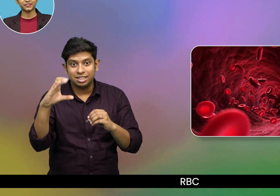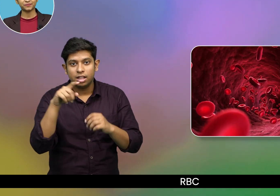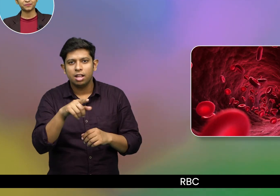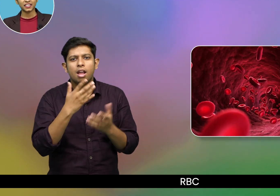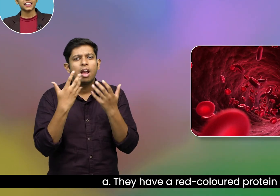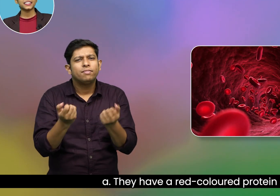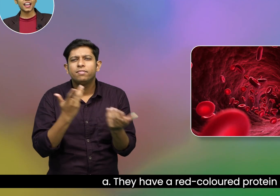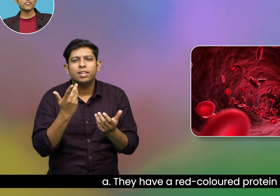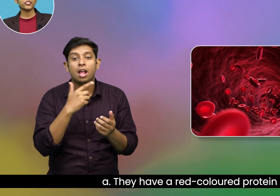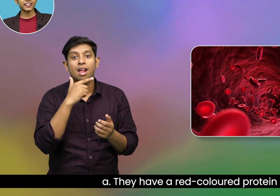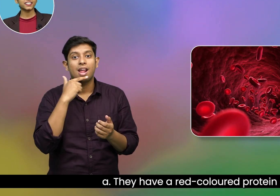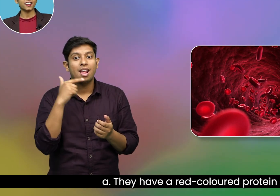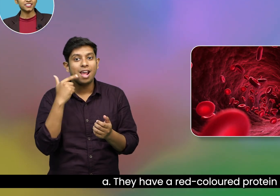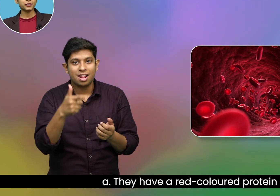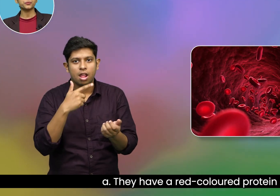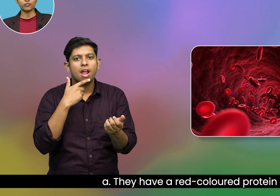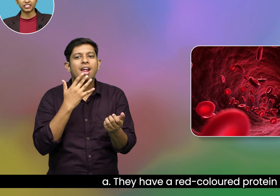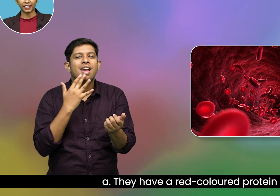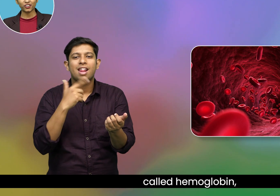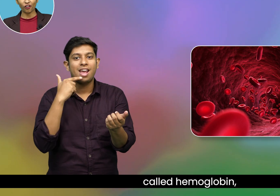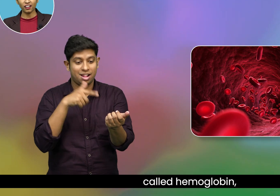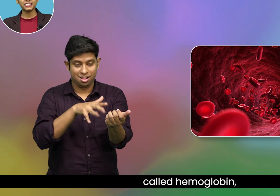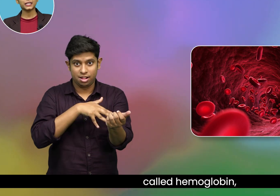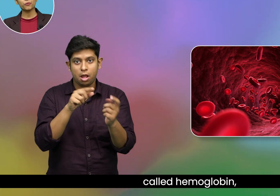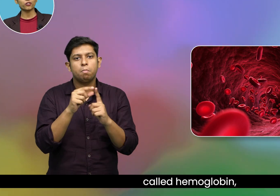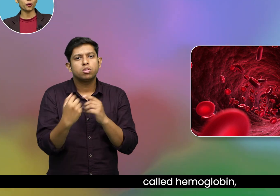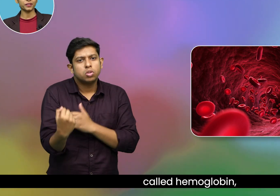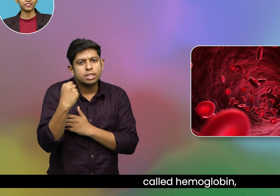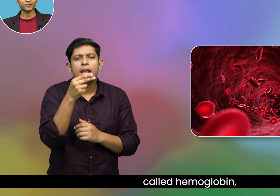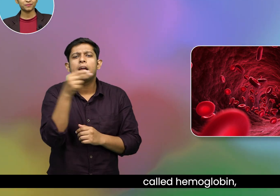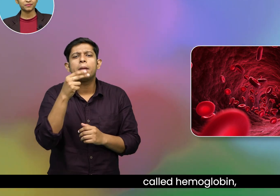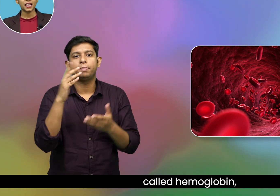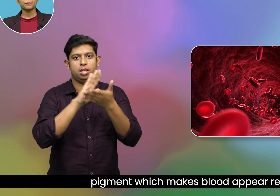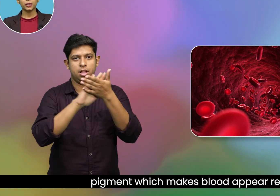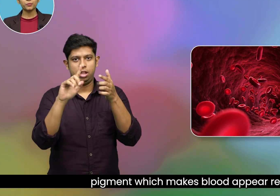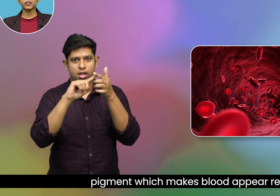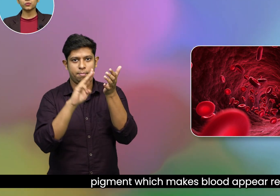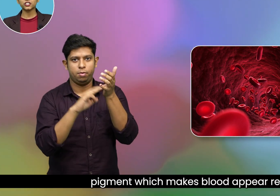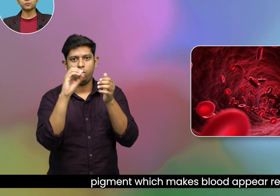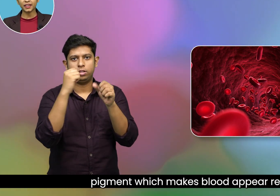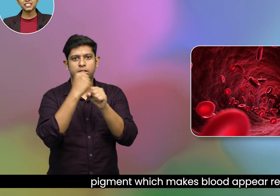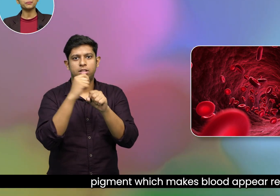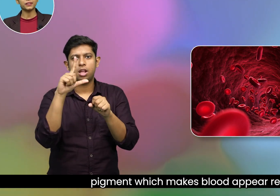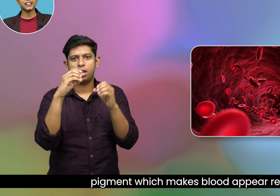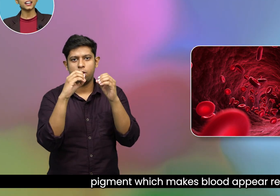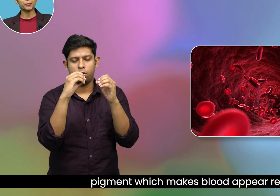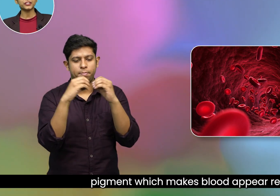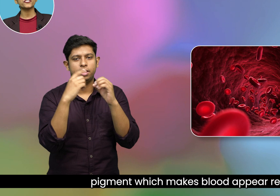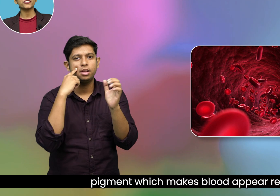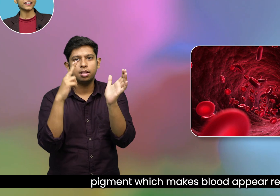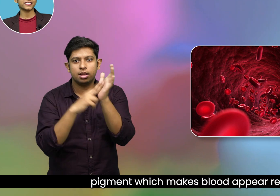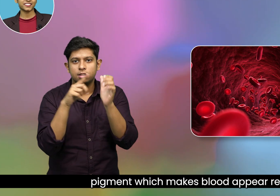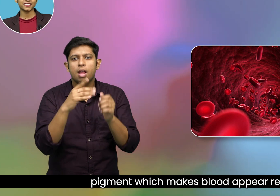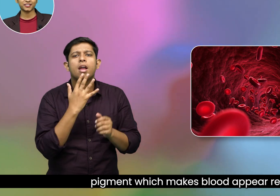RBC. They have a red colored protein called hemoglobin, pigment which makes blood